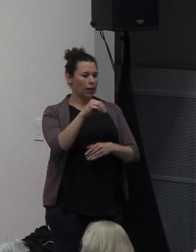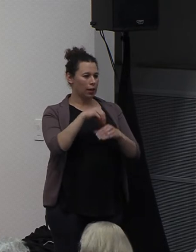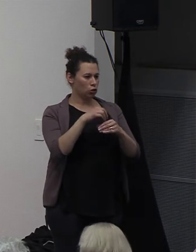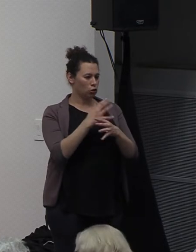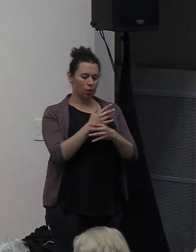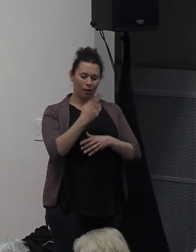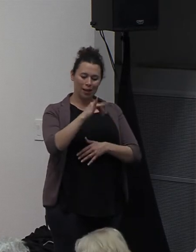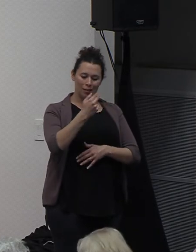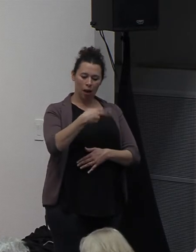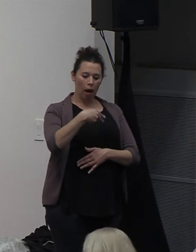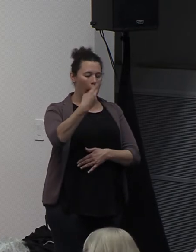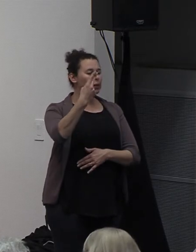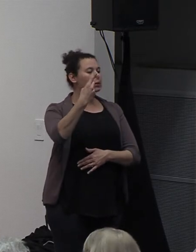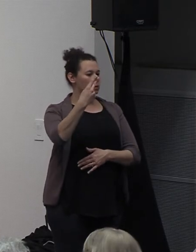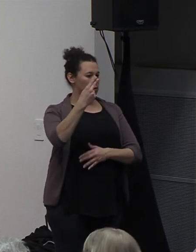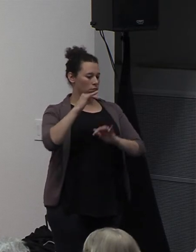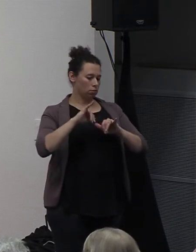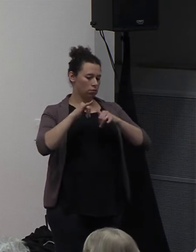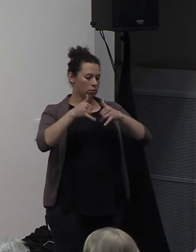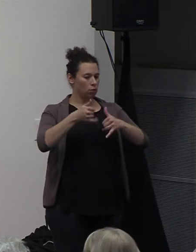for services to their nation.